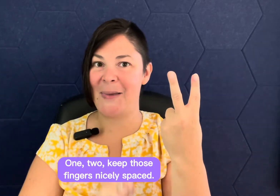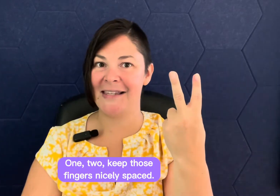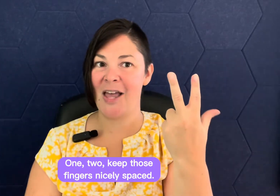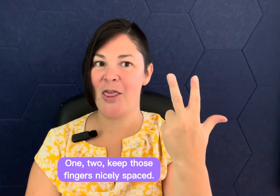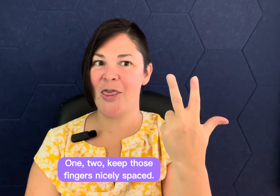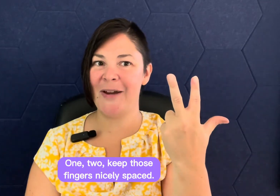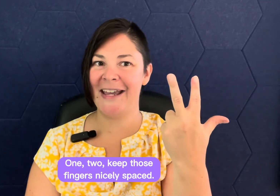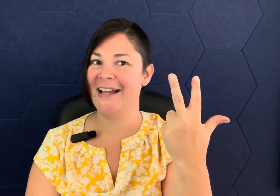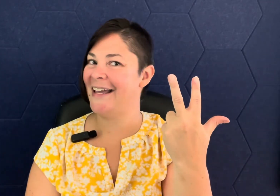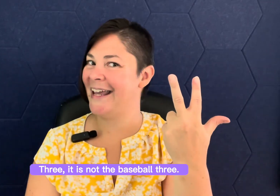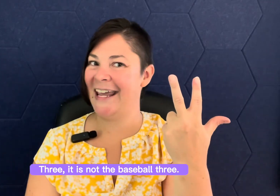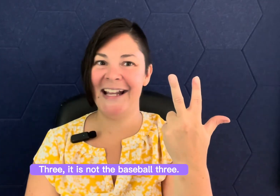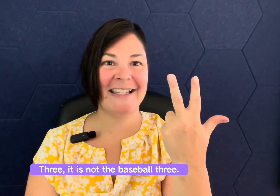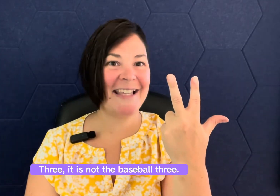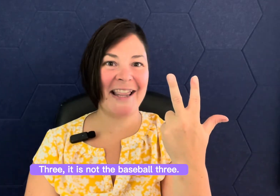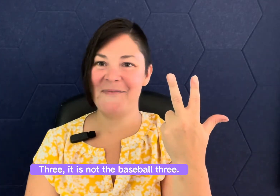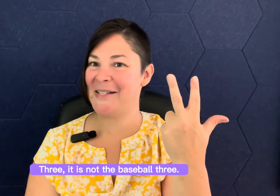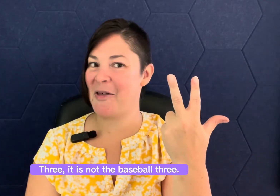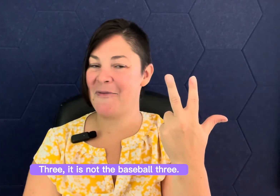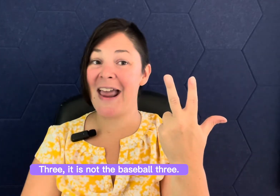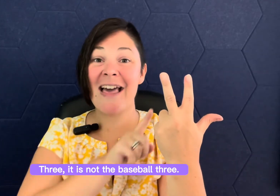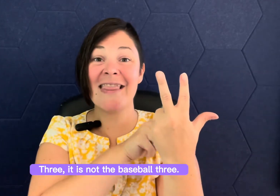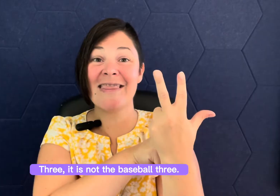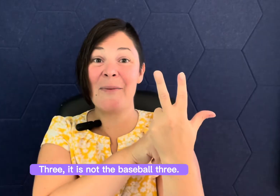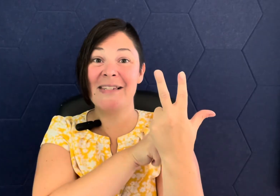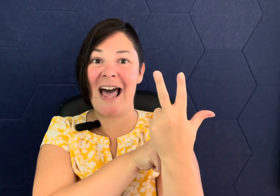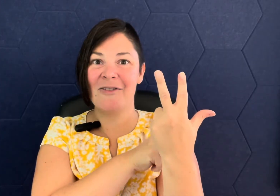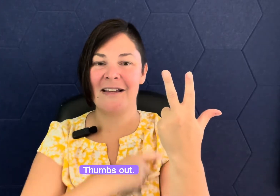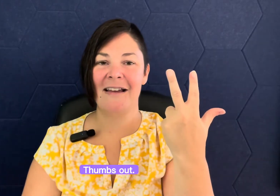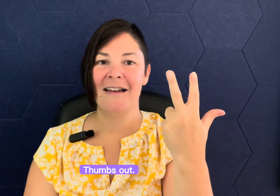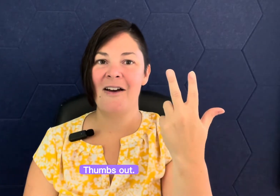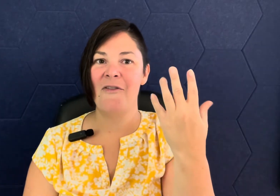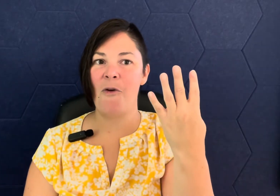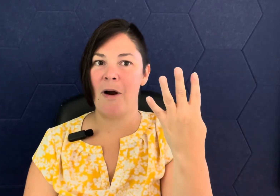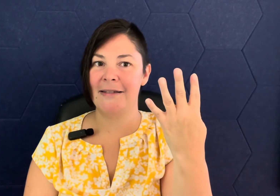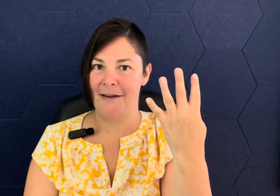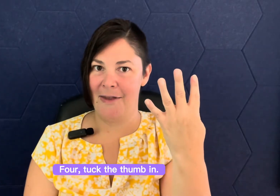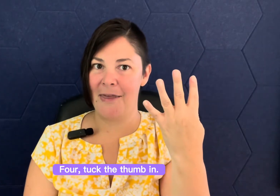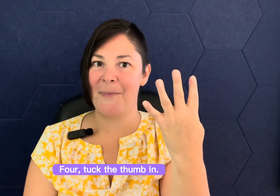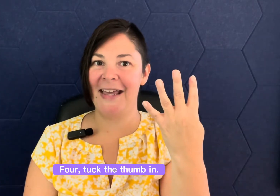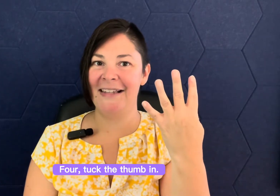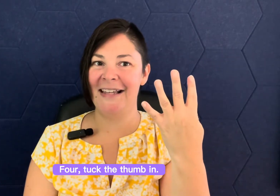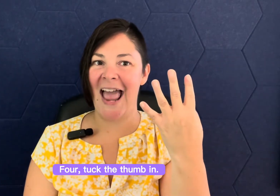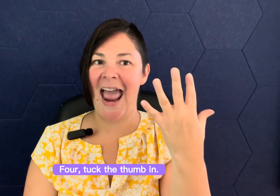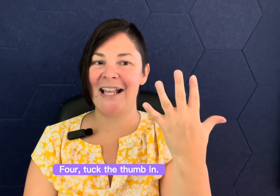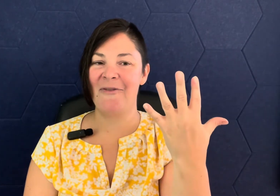spaced. 3. It is not the baseball 3. Thumbs out. 4. Tuck the thumb in. And